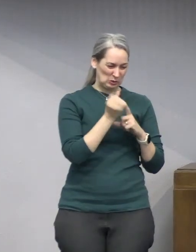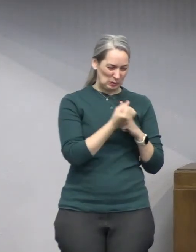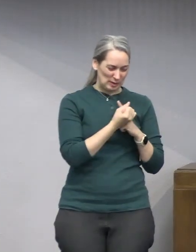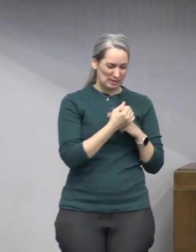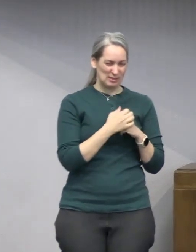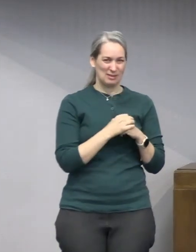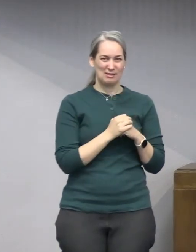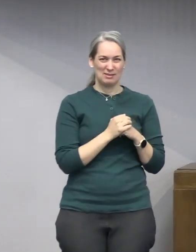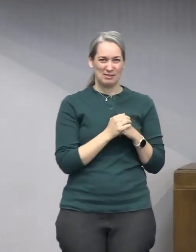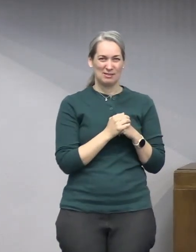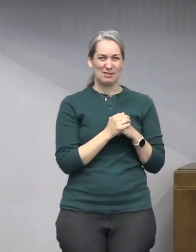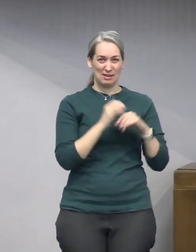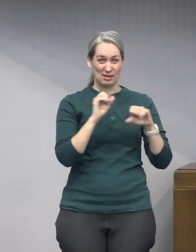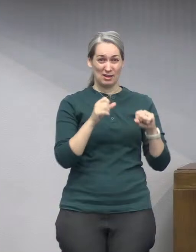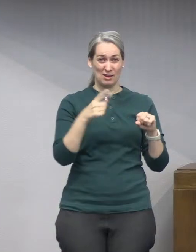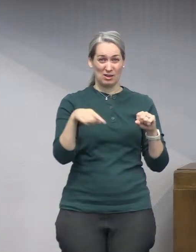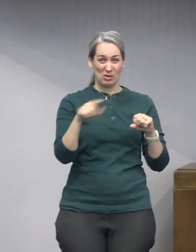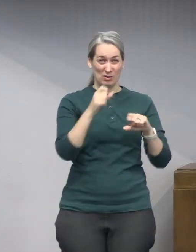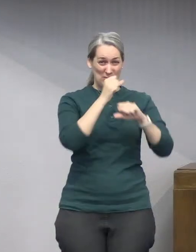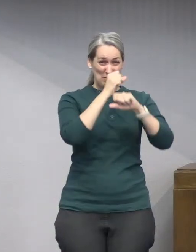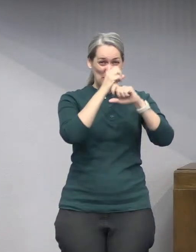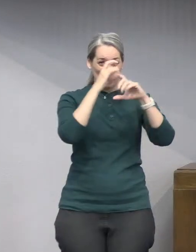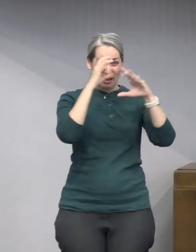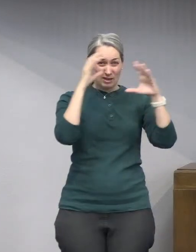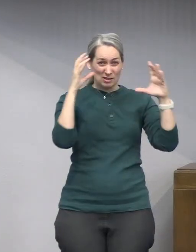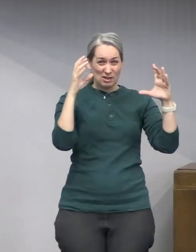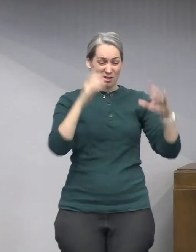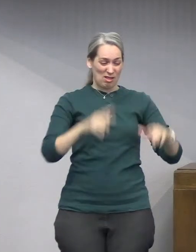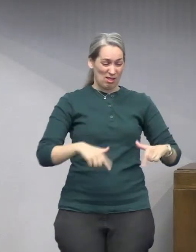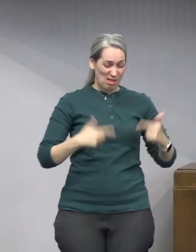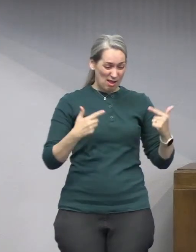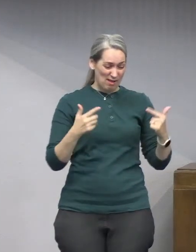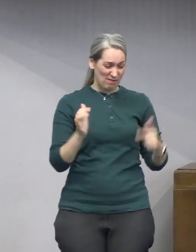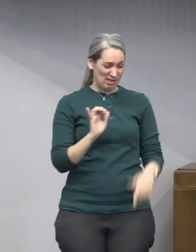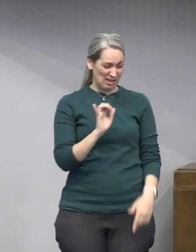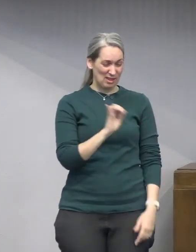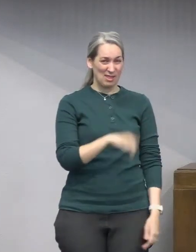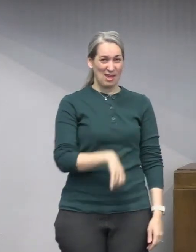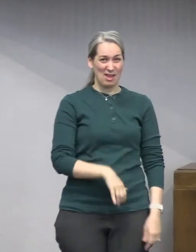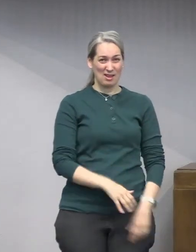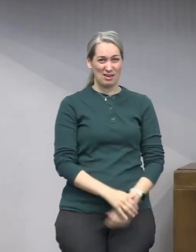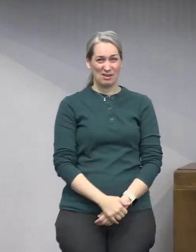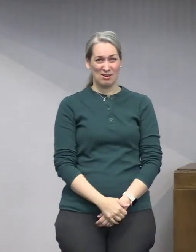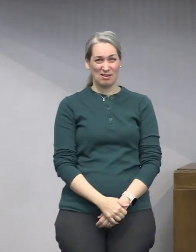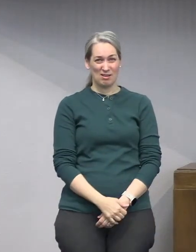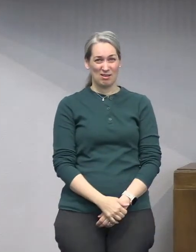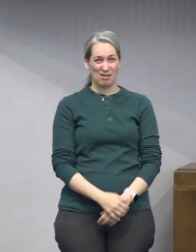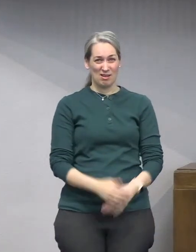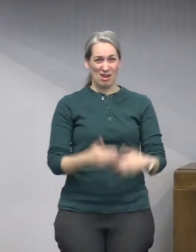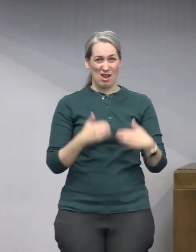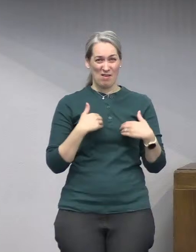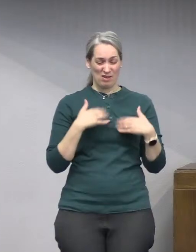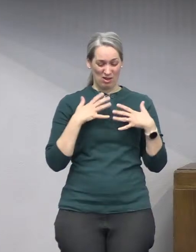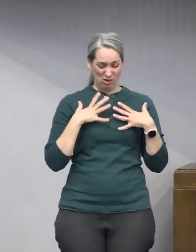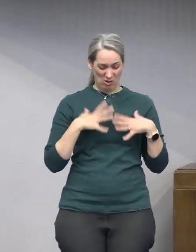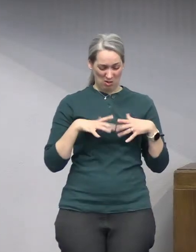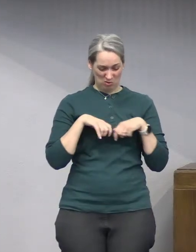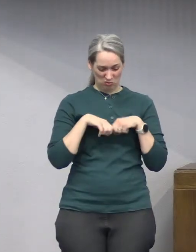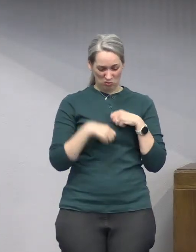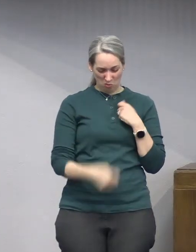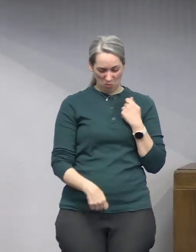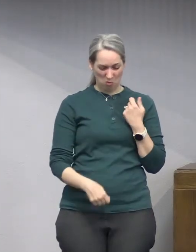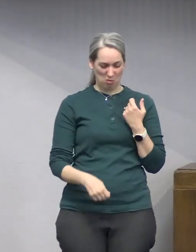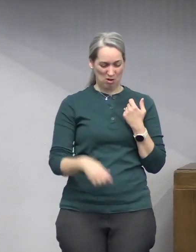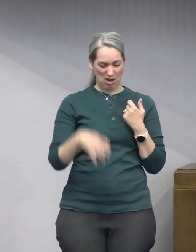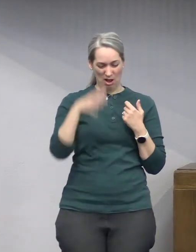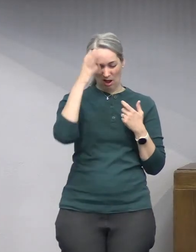Can you imagine life like this? Wearing the torn clothes, the hair, and